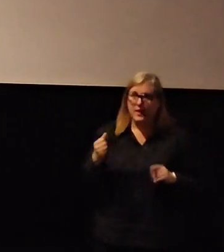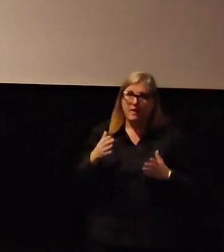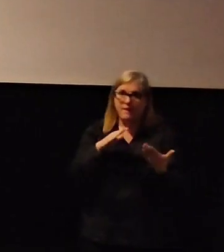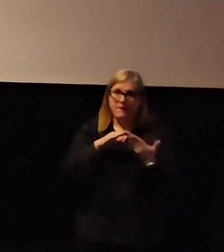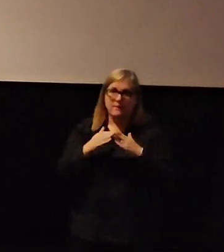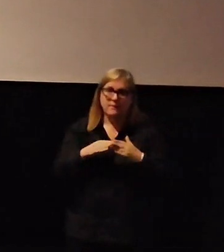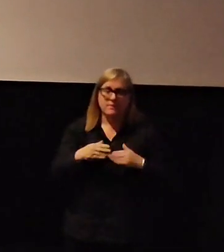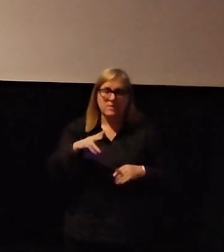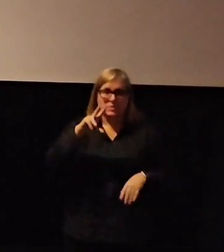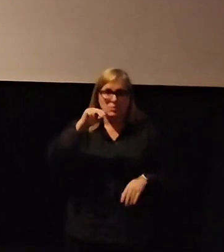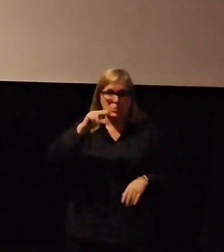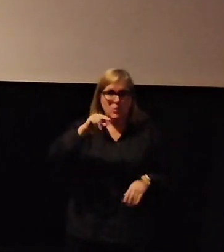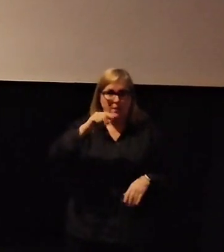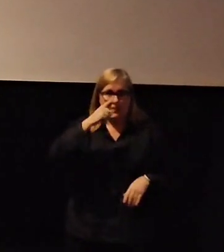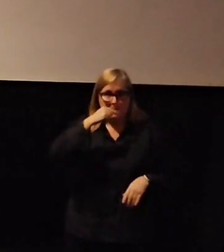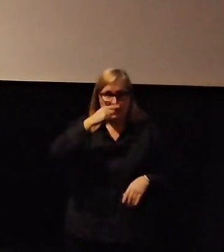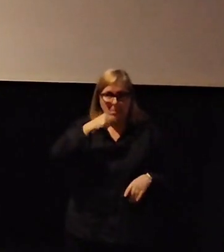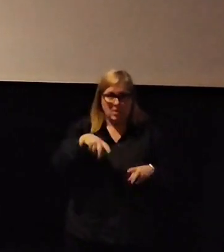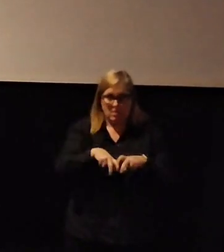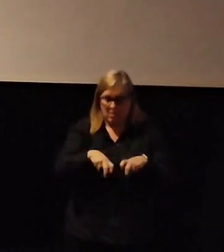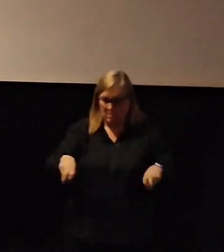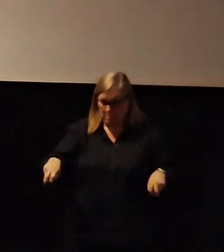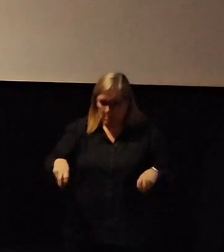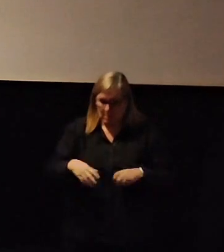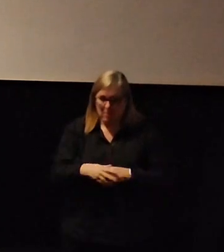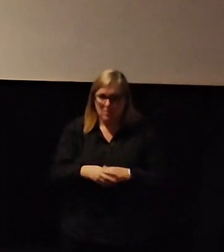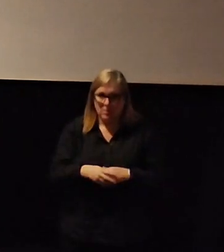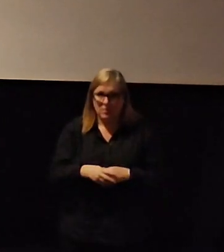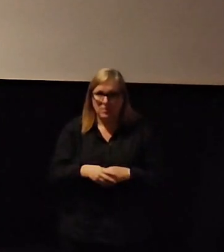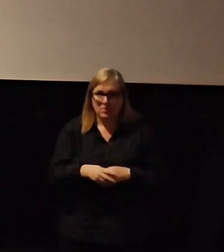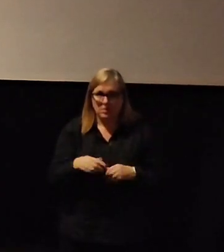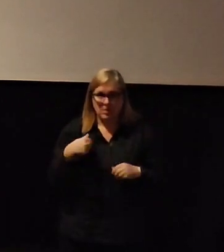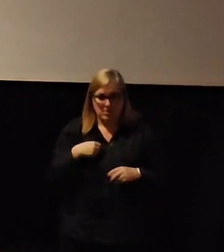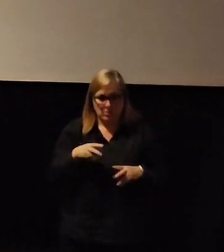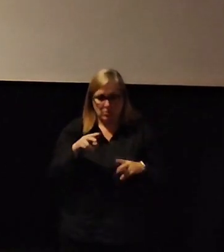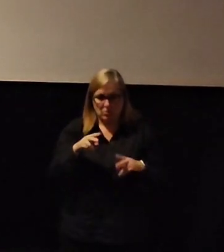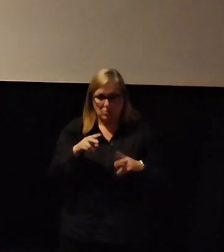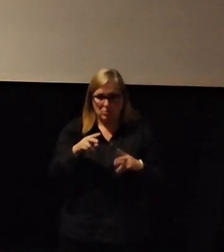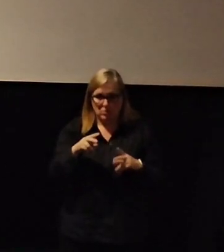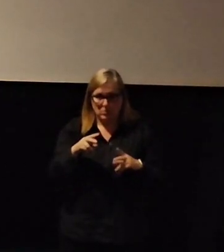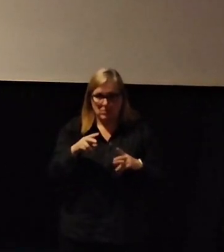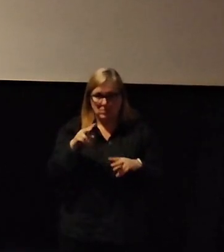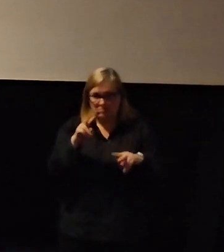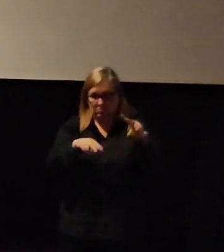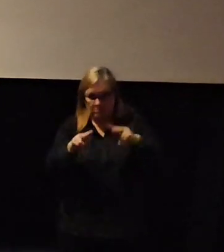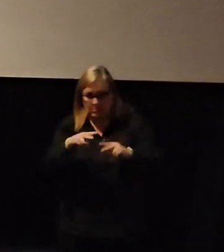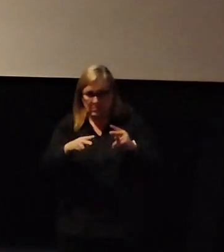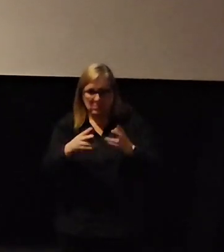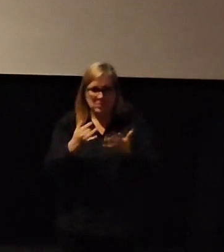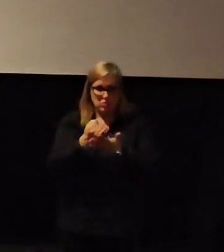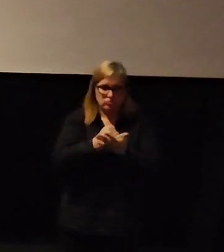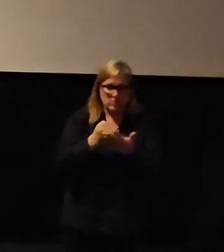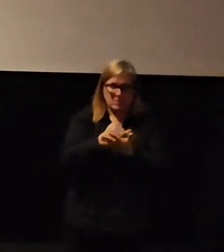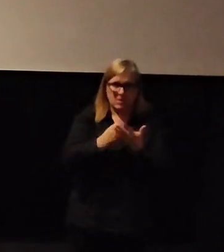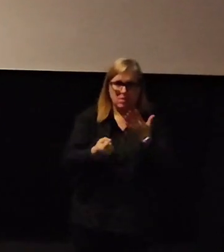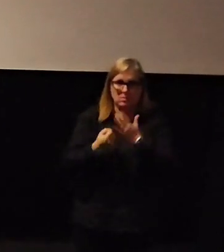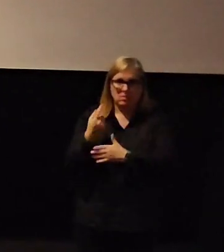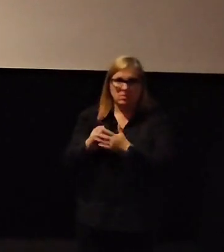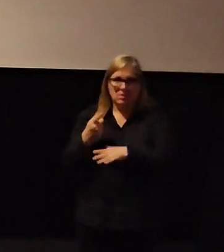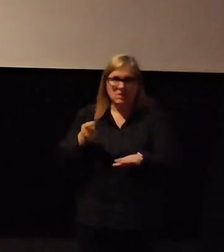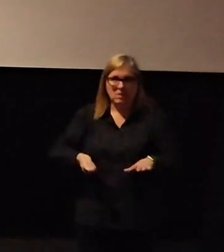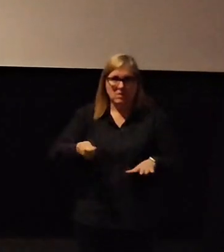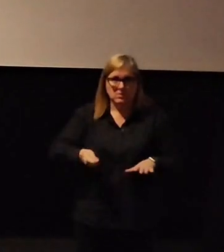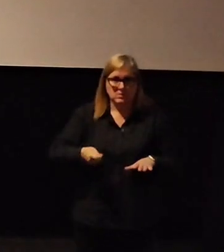of 12 peers and be in a position to judge a criminal matter, people could